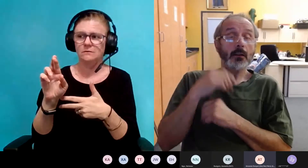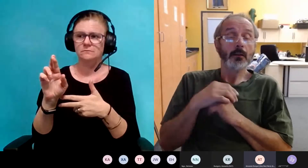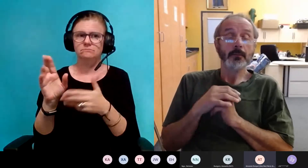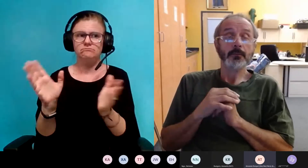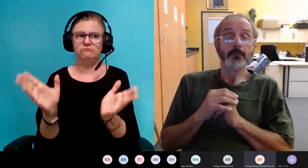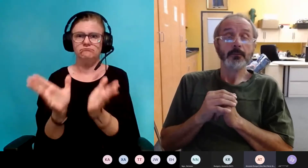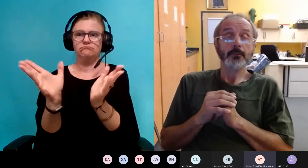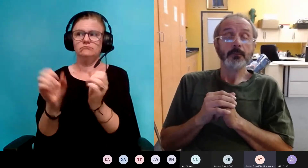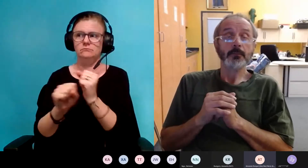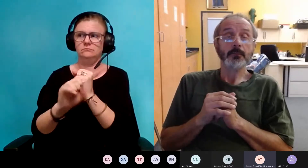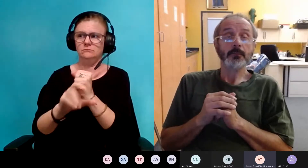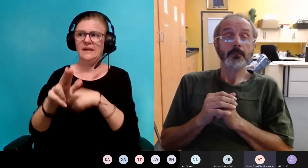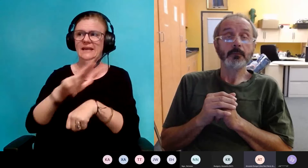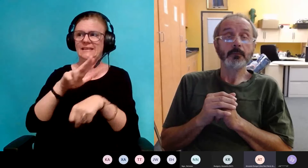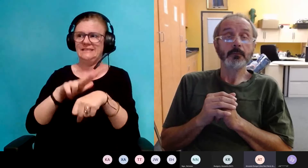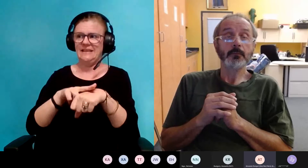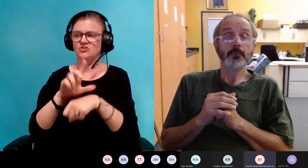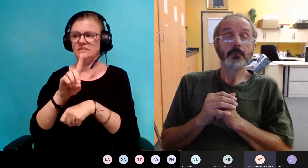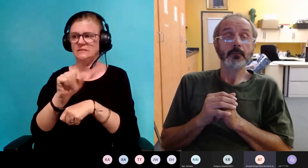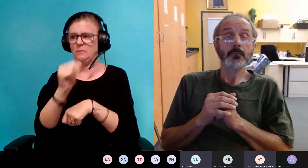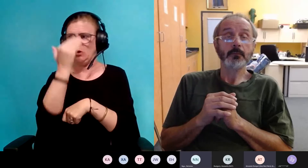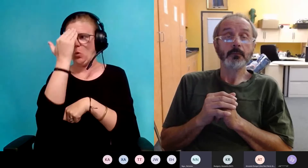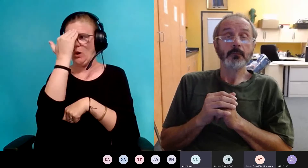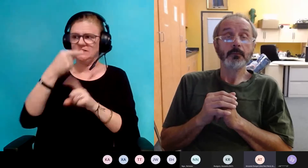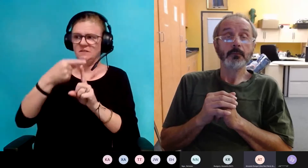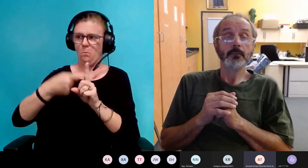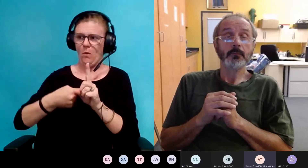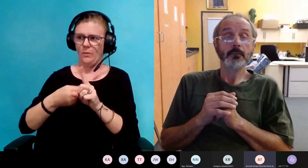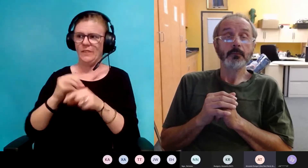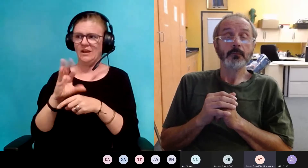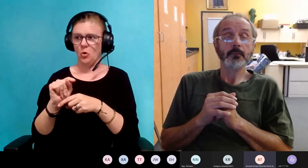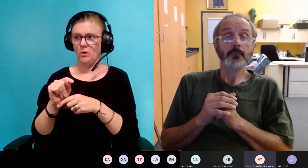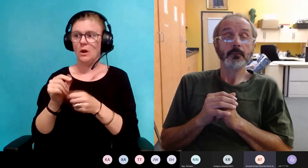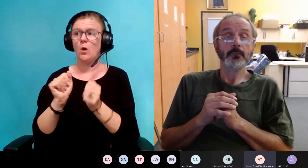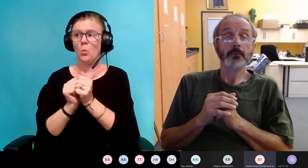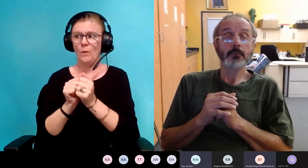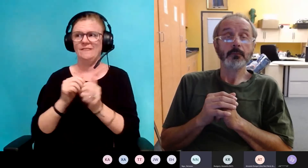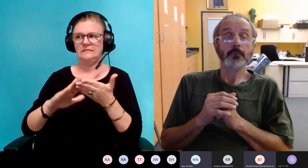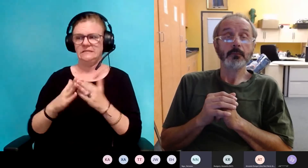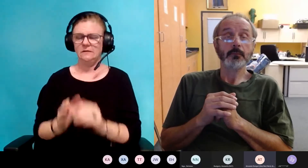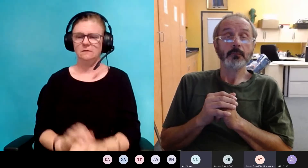promote National Disability Employment Awareness Month in October with the city.